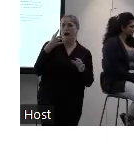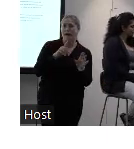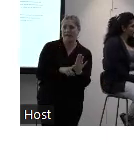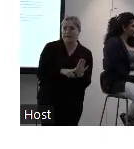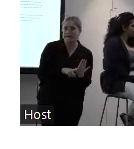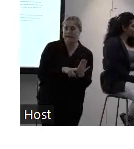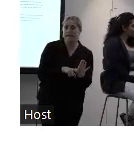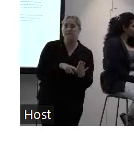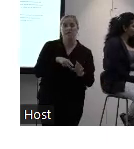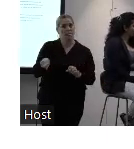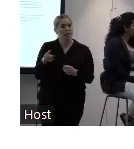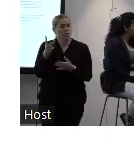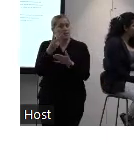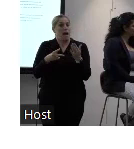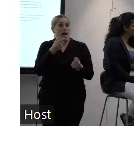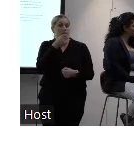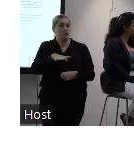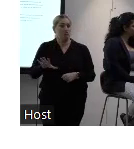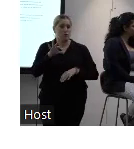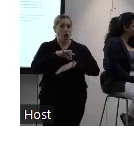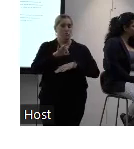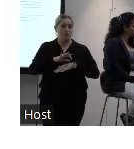the Children's Hospital at Westmead.